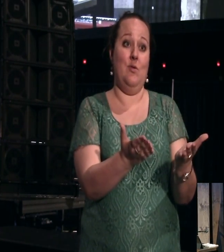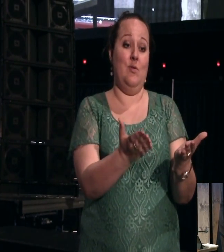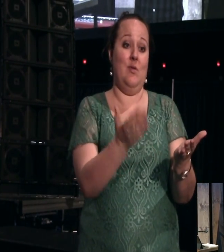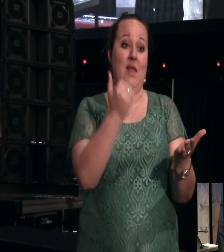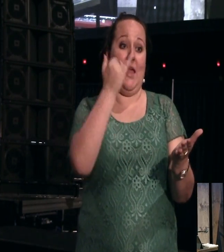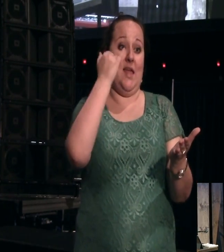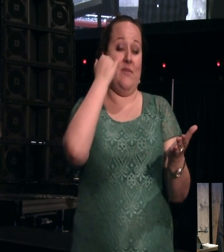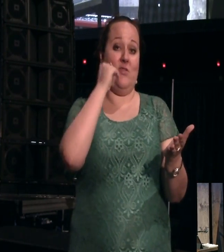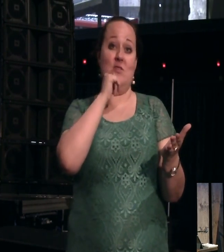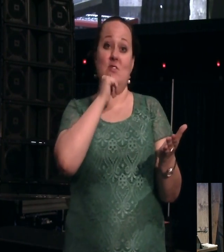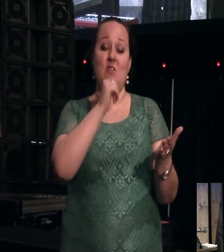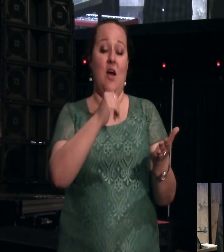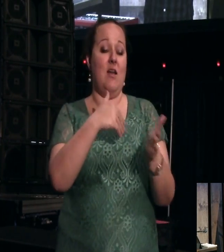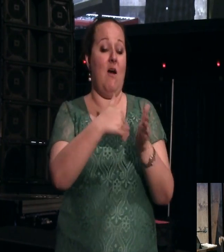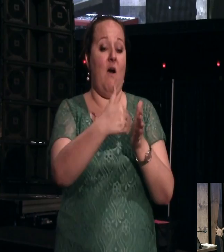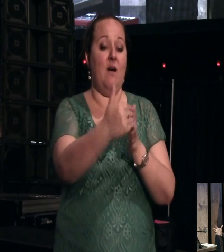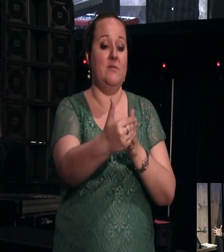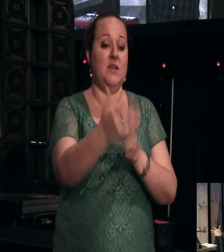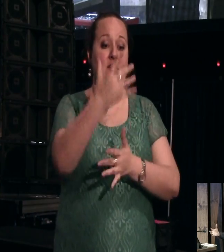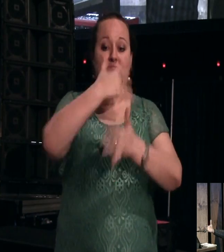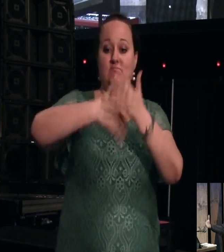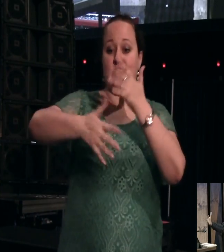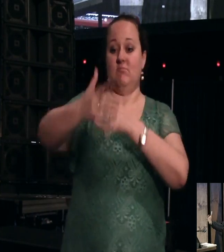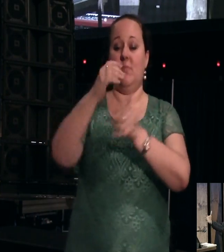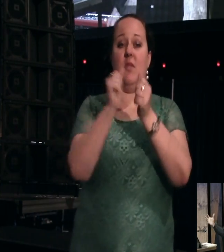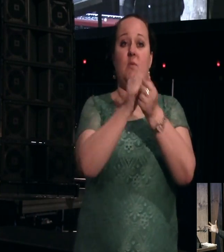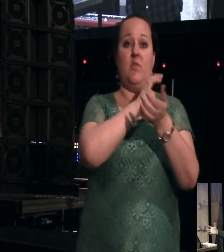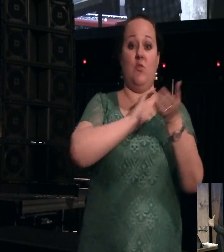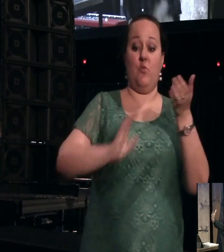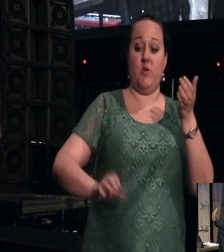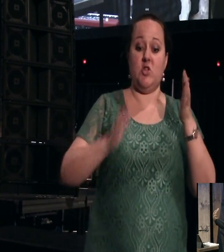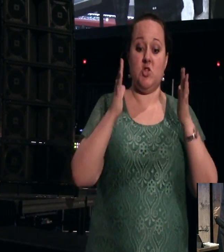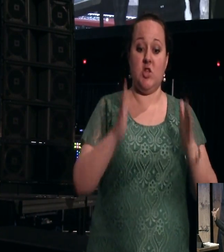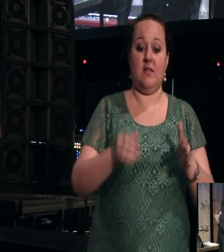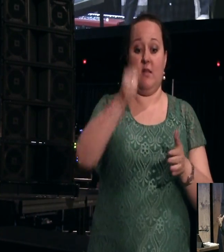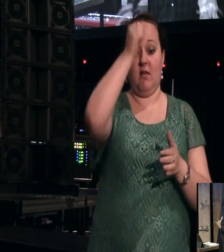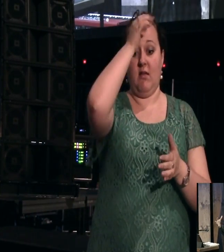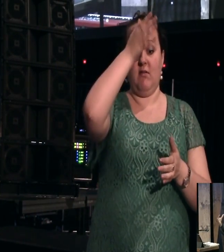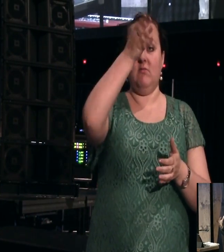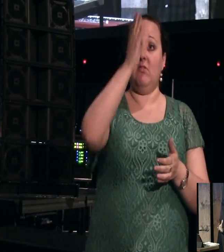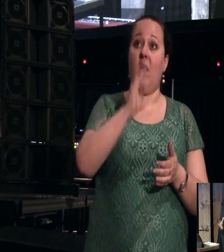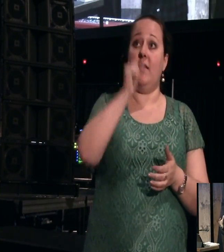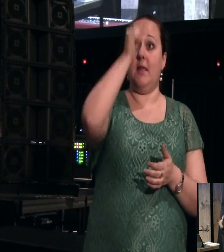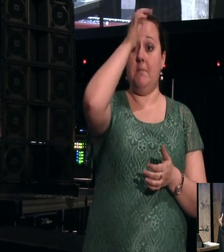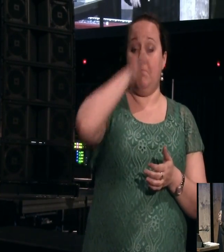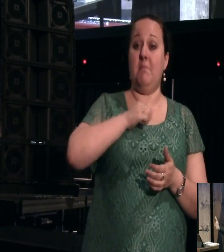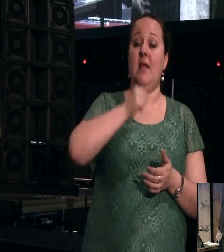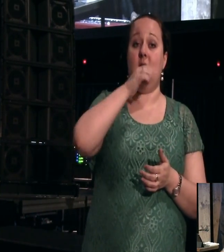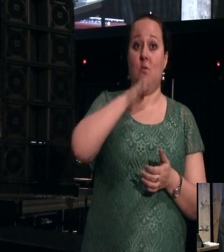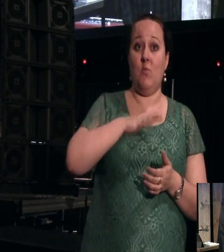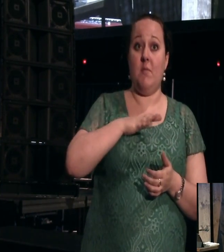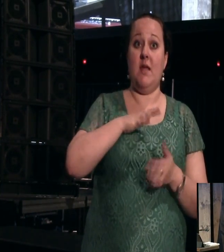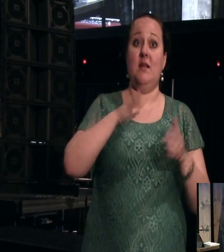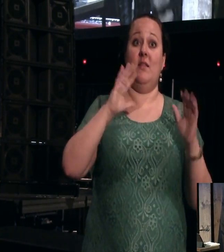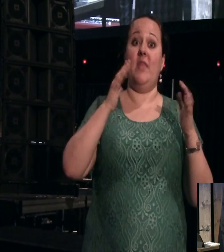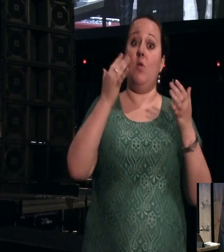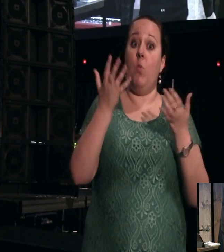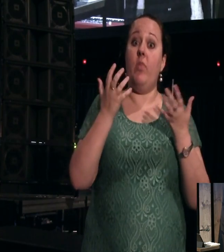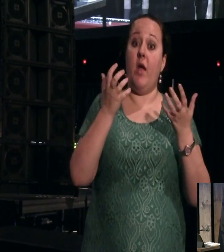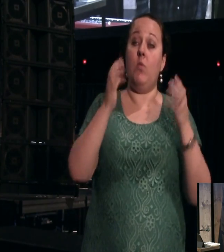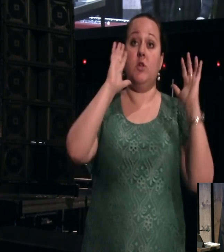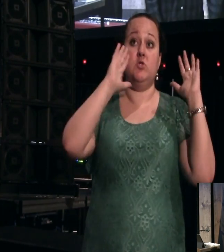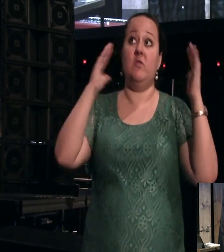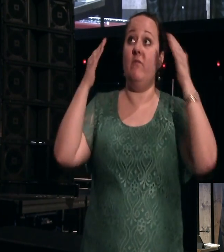If you're not reading the Bible very much, if you are not very often around godly men or women who are pointing you